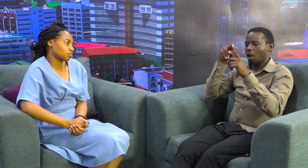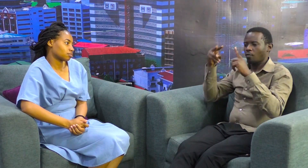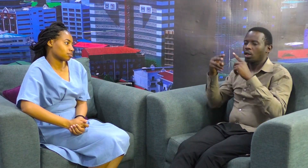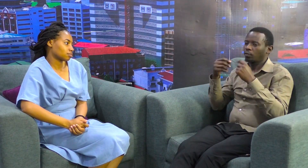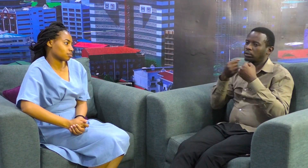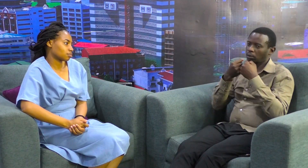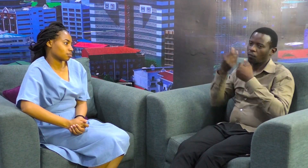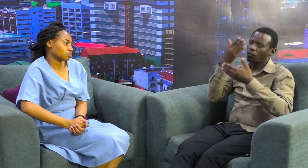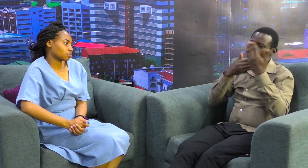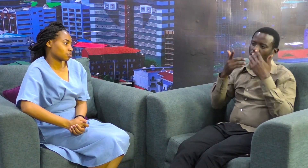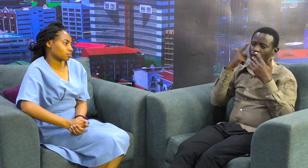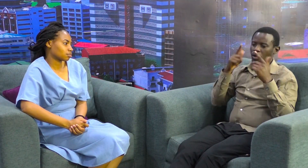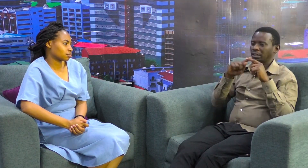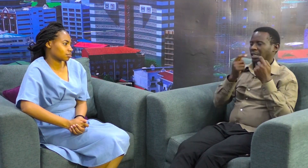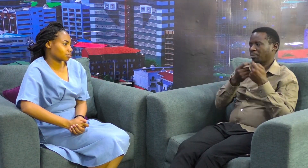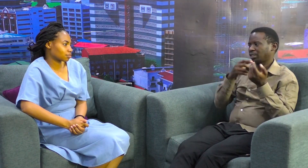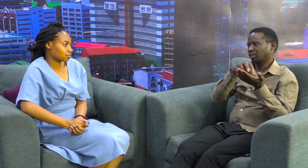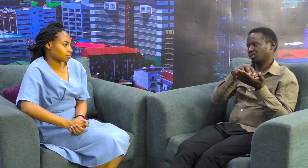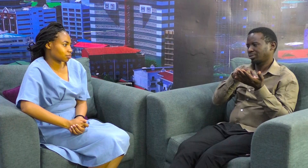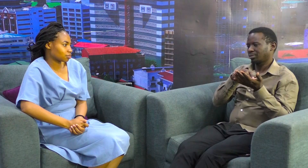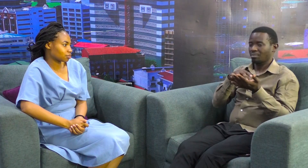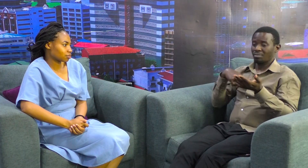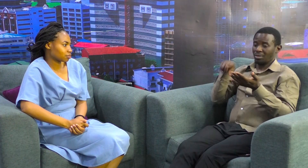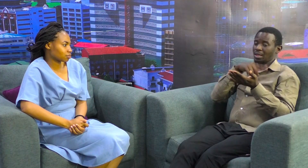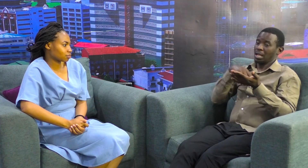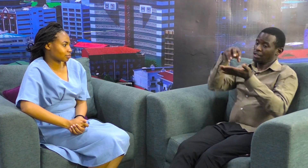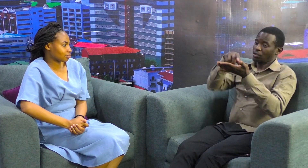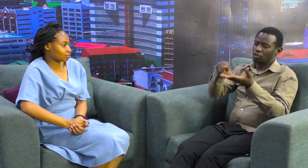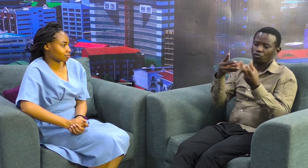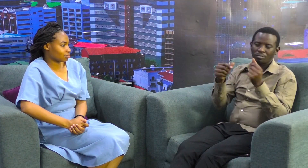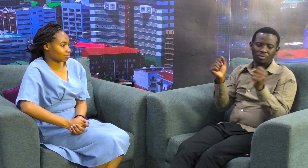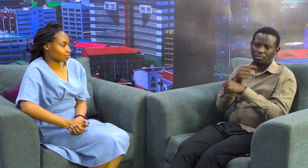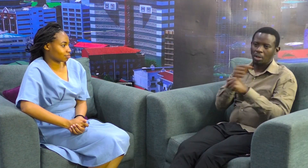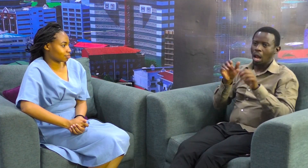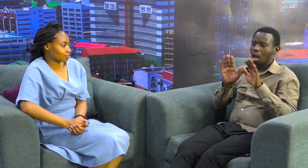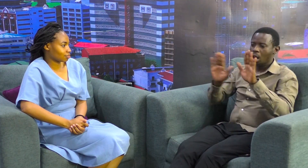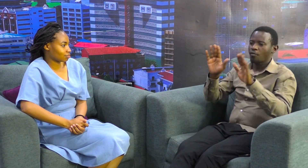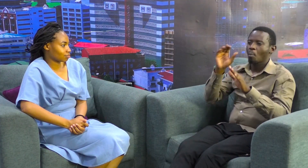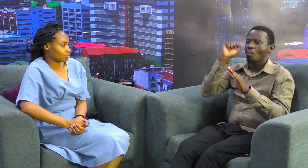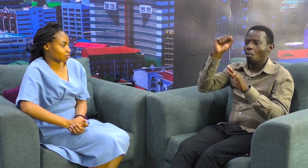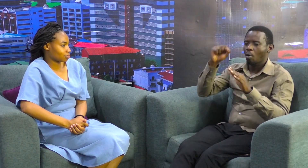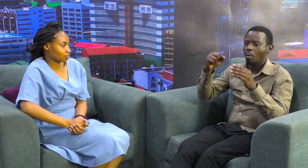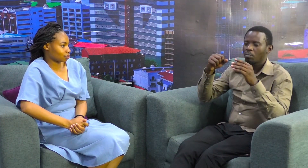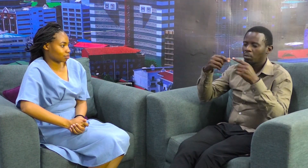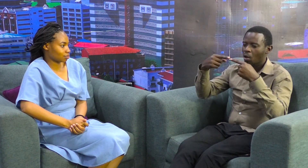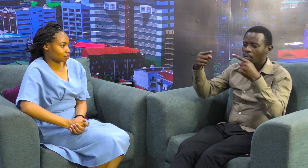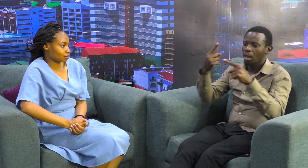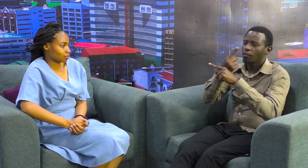it really blocks our work for advocacy, because when politics play part in